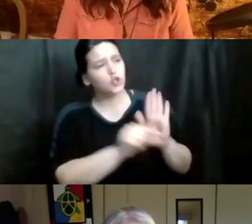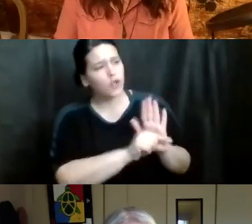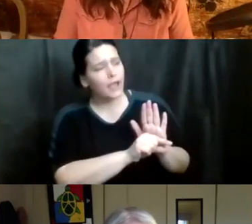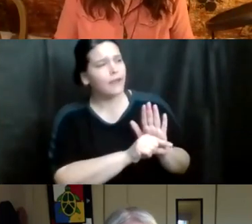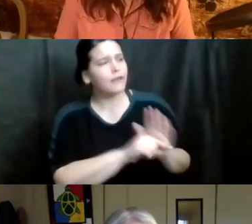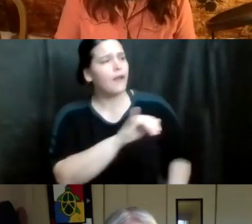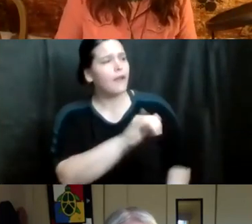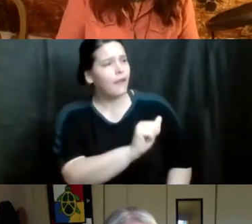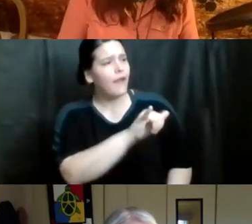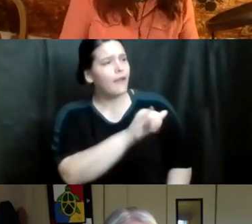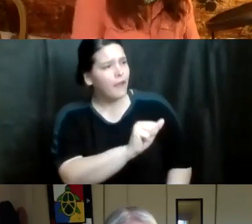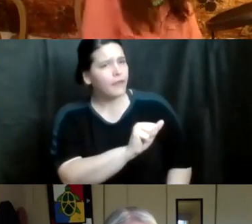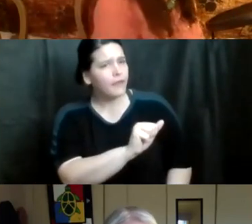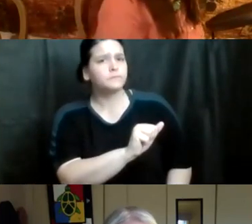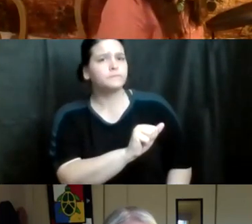IAIA.